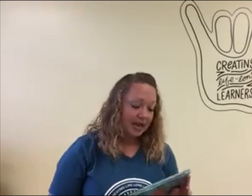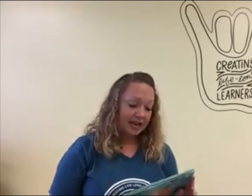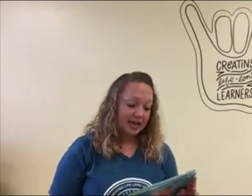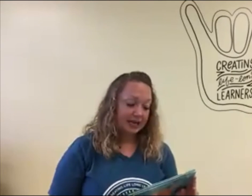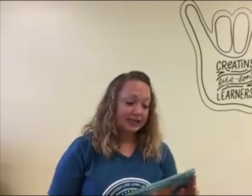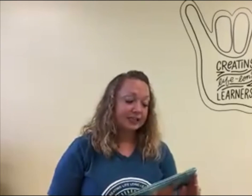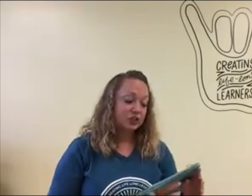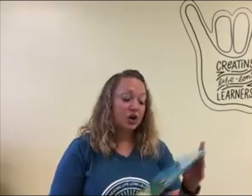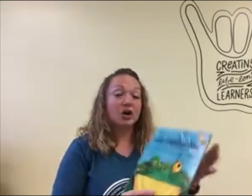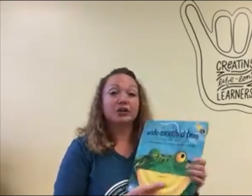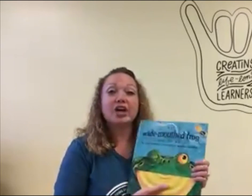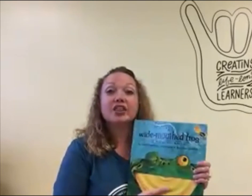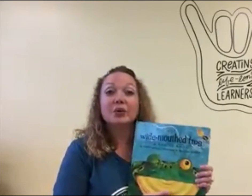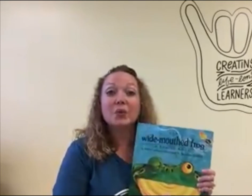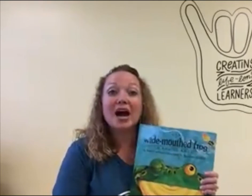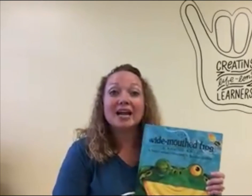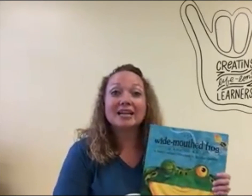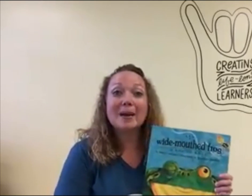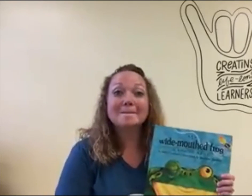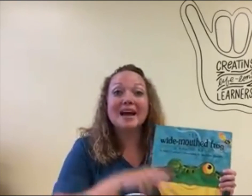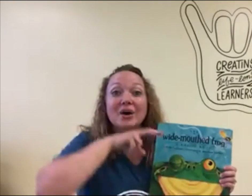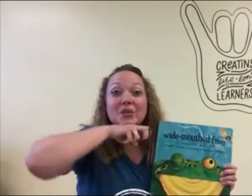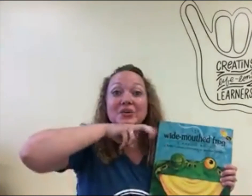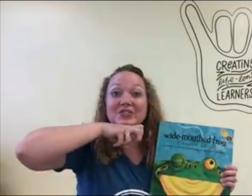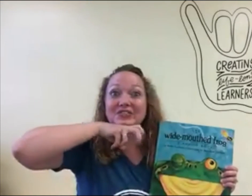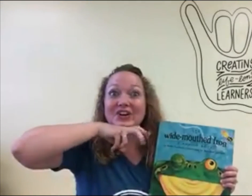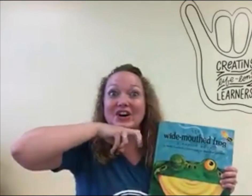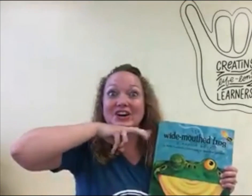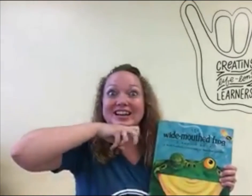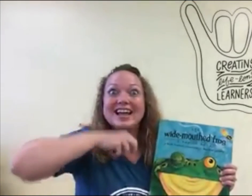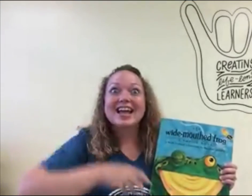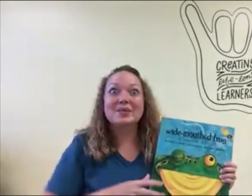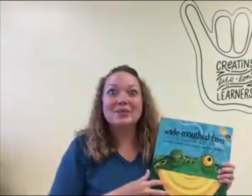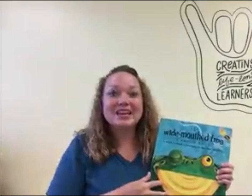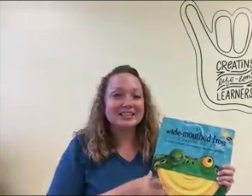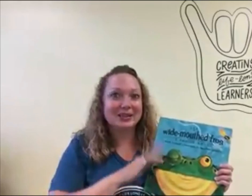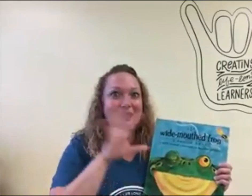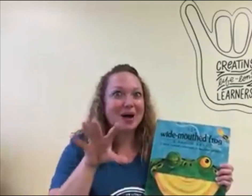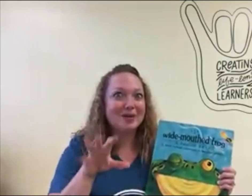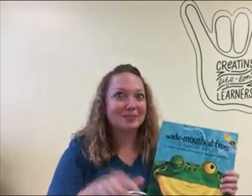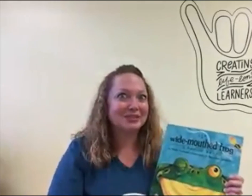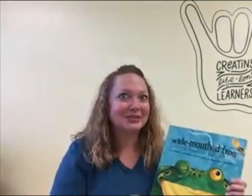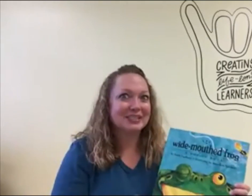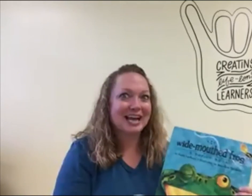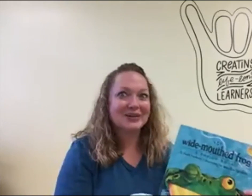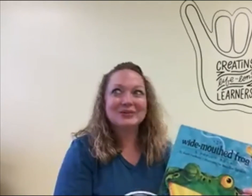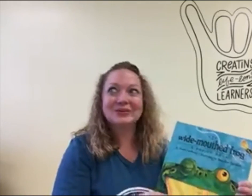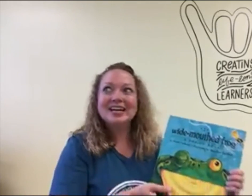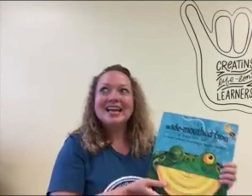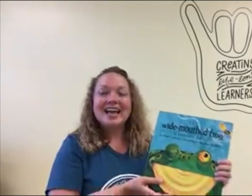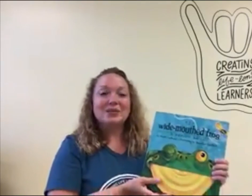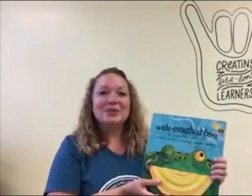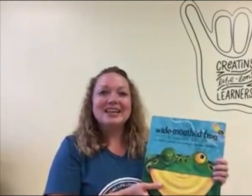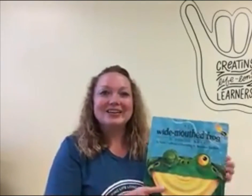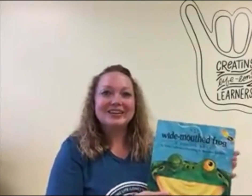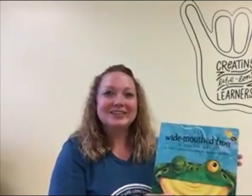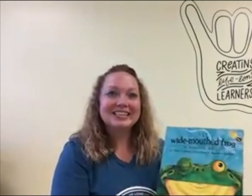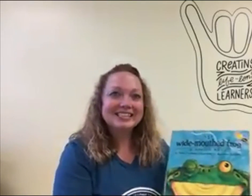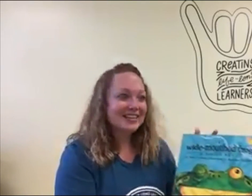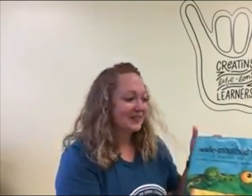is called The Wide Mouth Frog. And it's a little pop-out book, so it's kind of cool. And we are gonna read it together right now. So here we